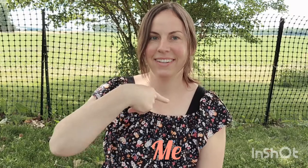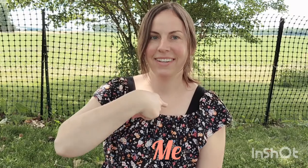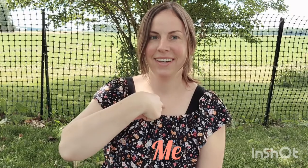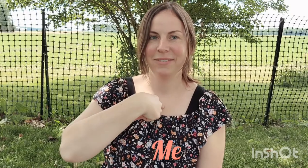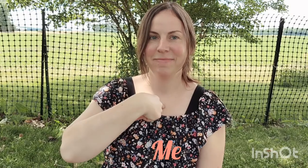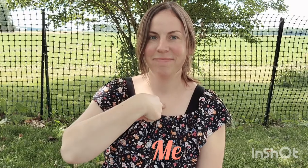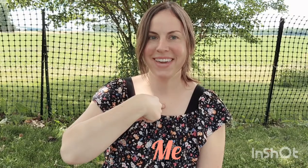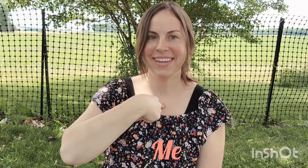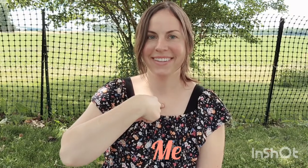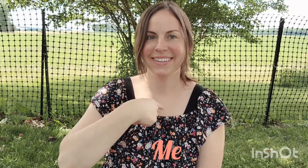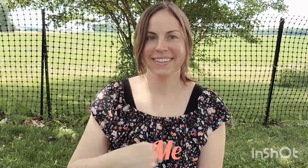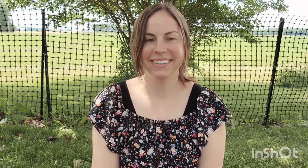Me.